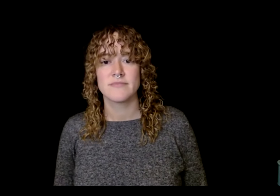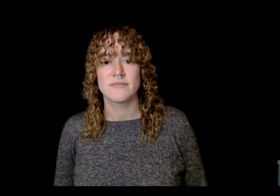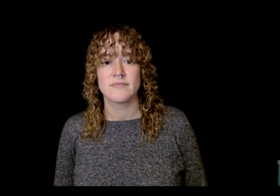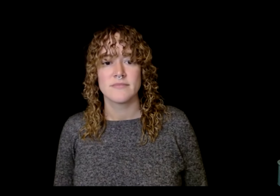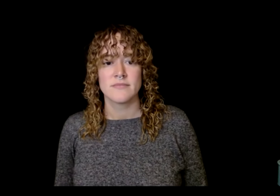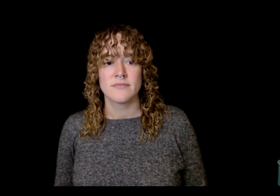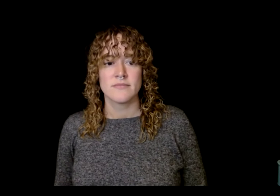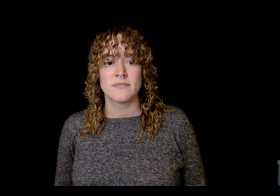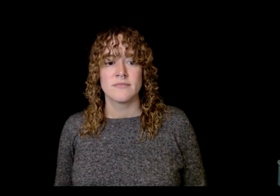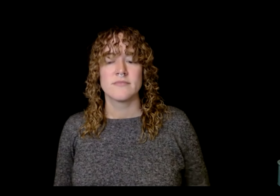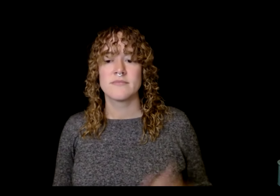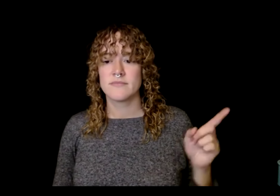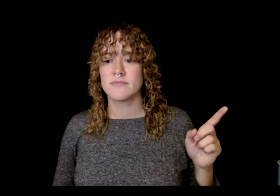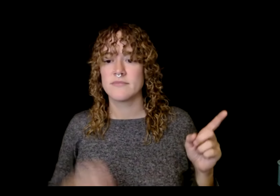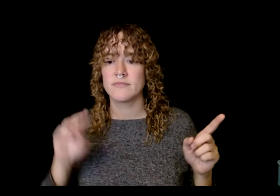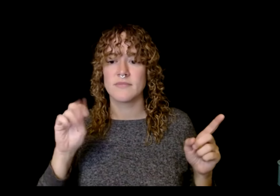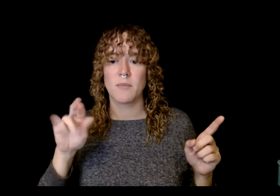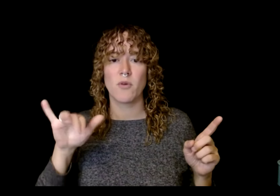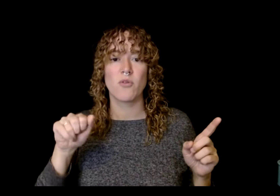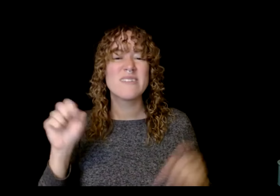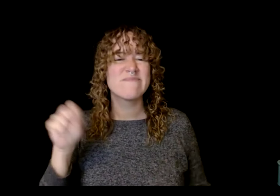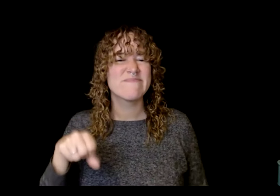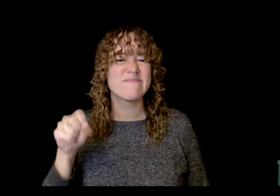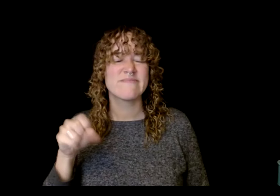Yeah, I think I've heard that there's been a lot